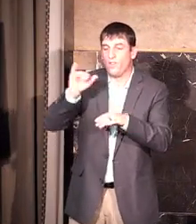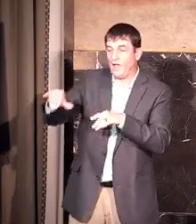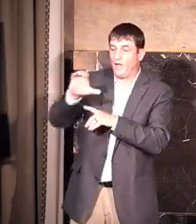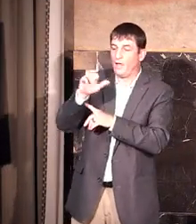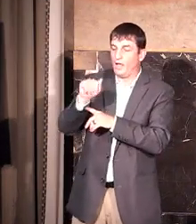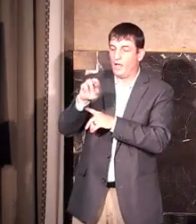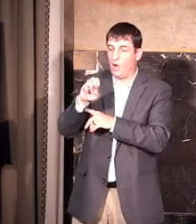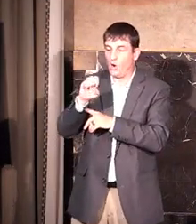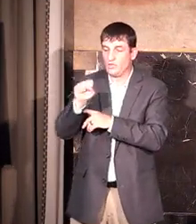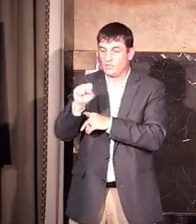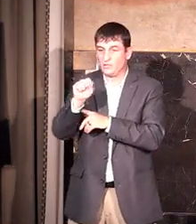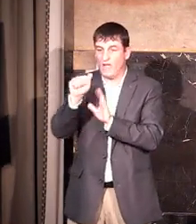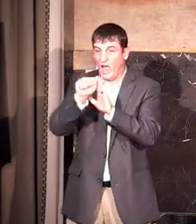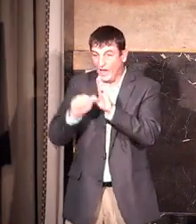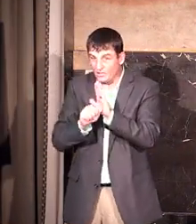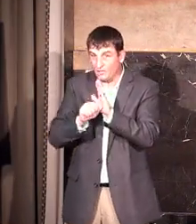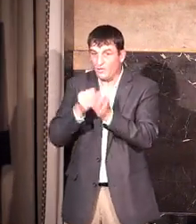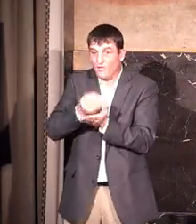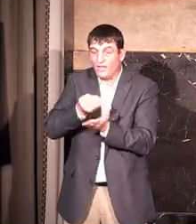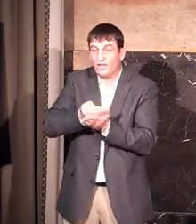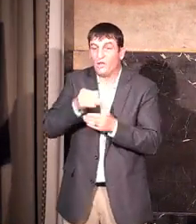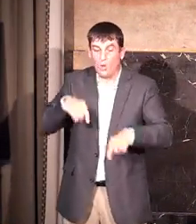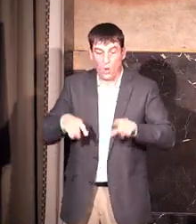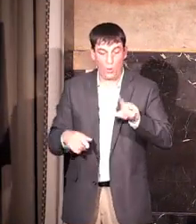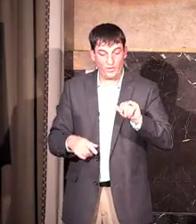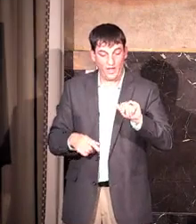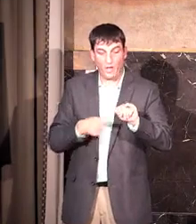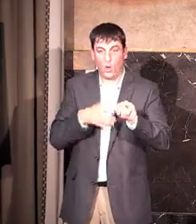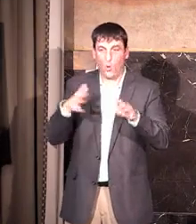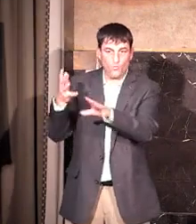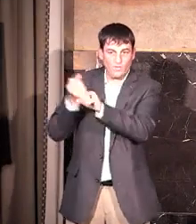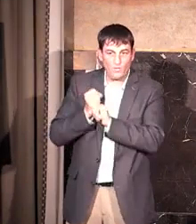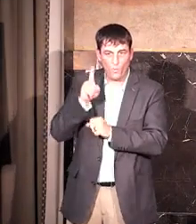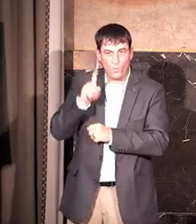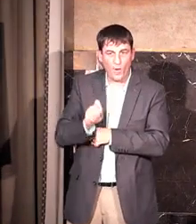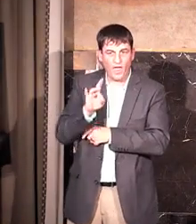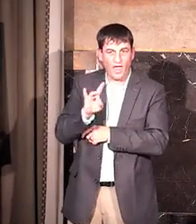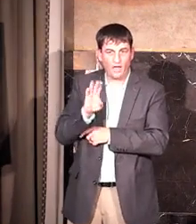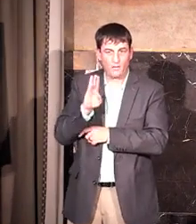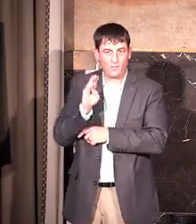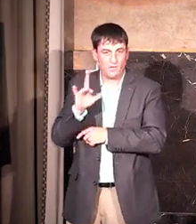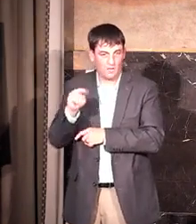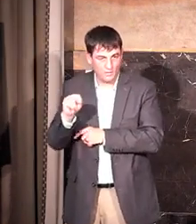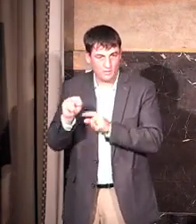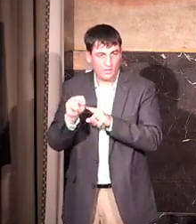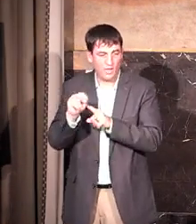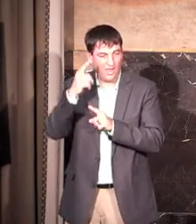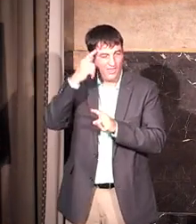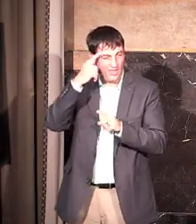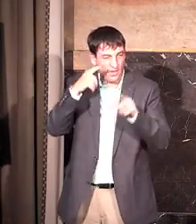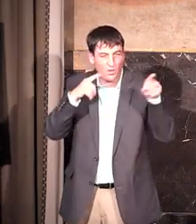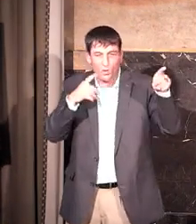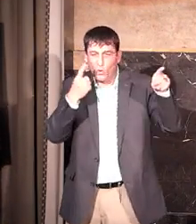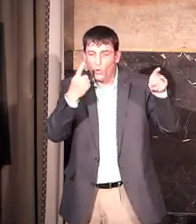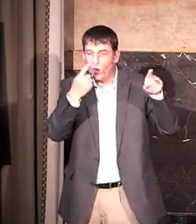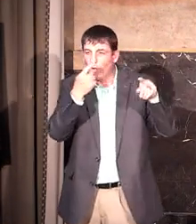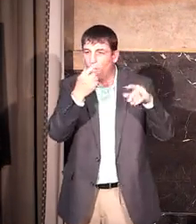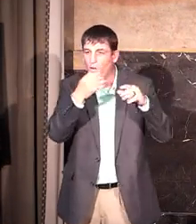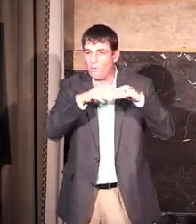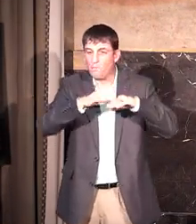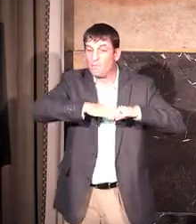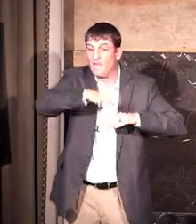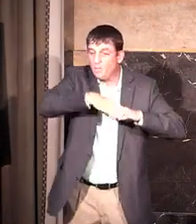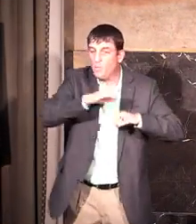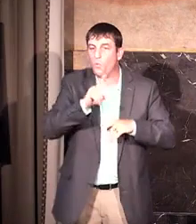received. In Louisiana, that was $1.8 billion. I think the minimum amount any state got was $1.25